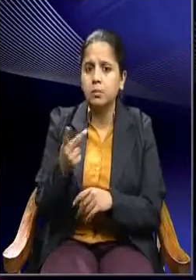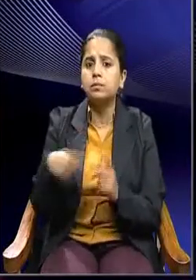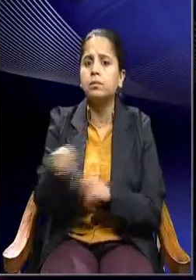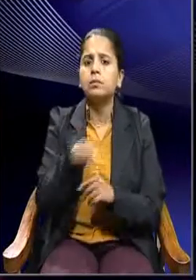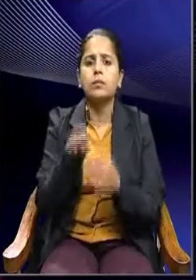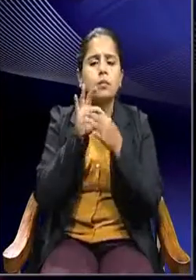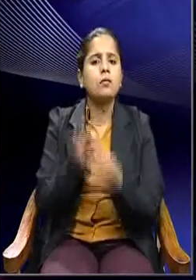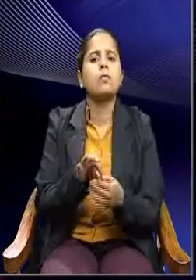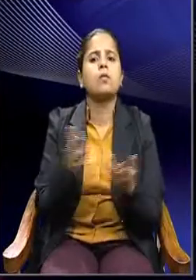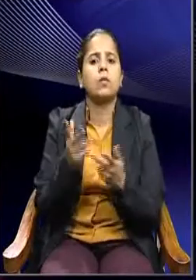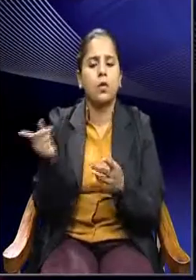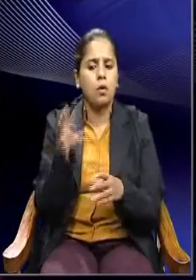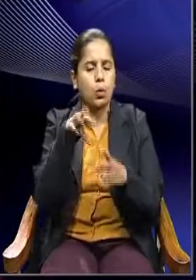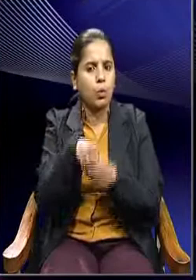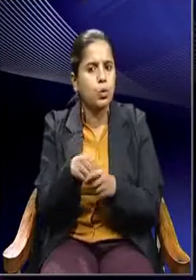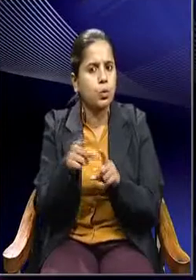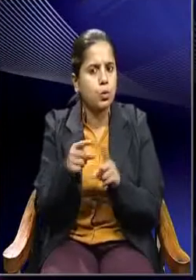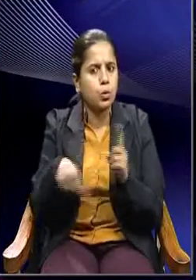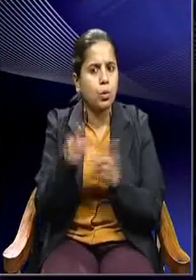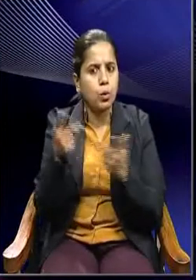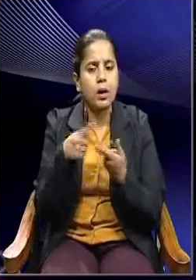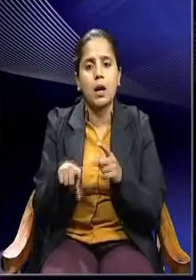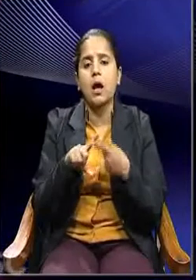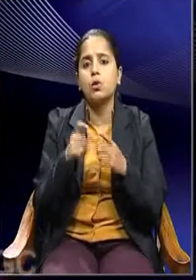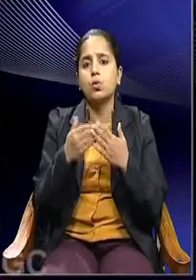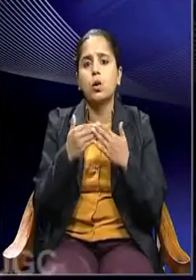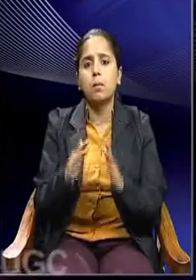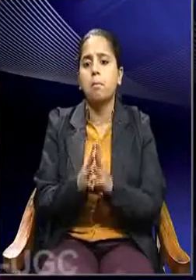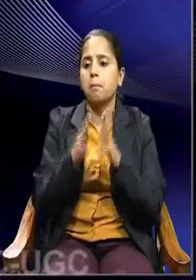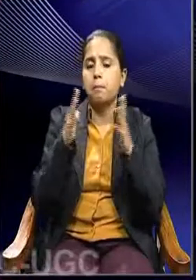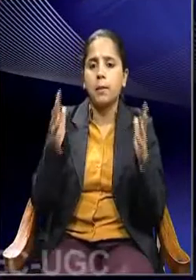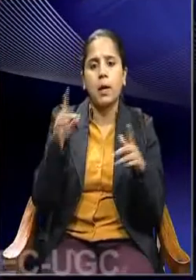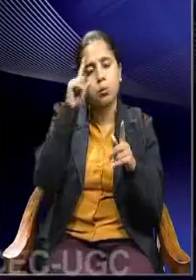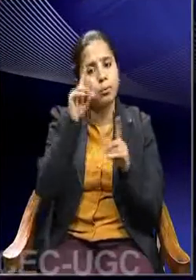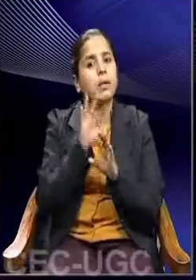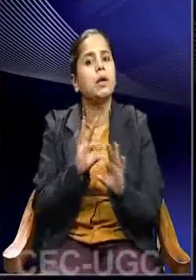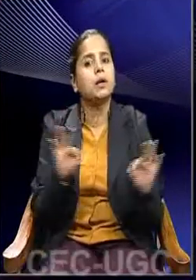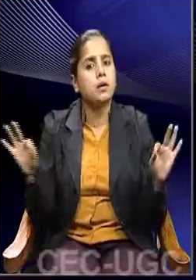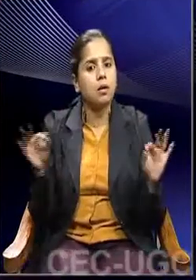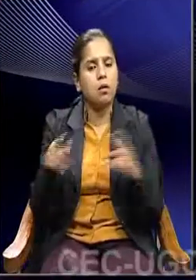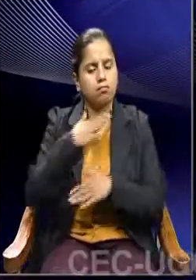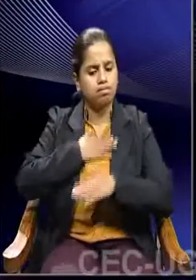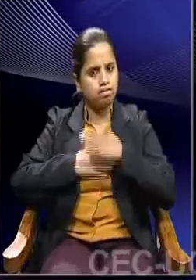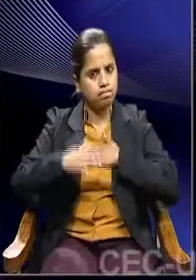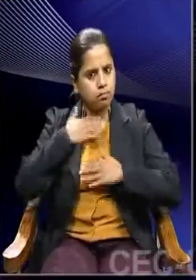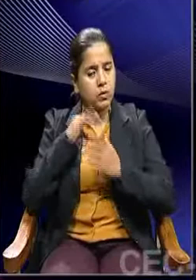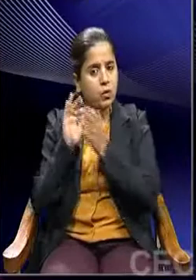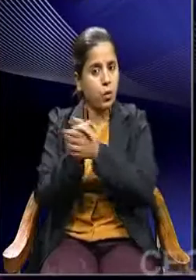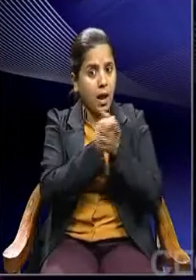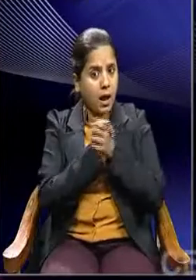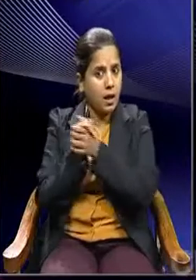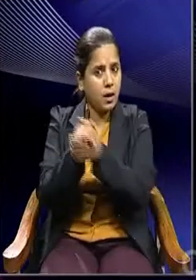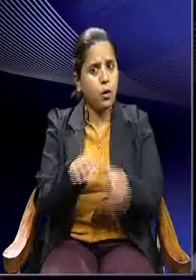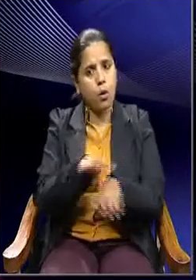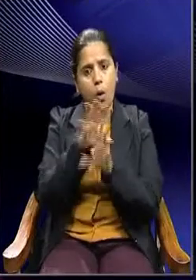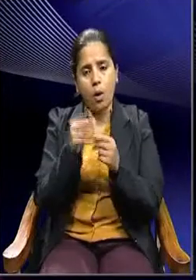to the contribution made by education to bigger goals like peace, tolerance, friendship amongst all